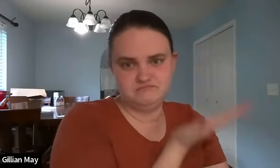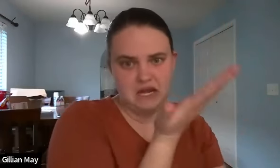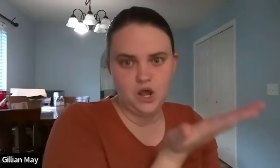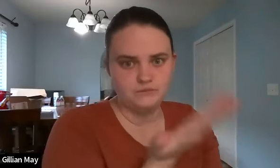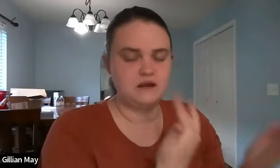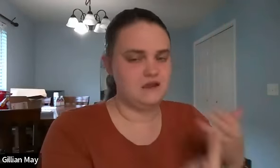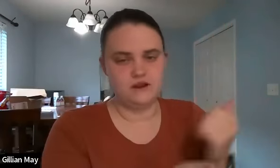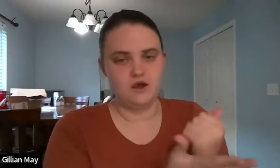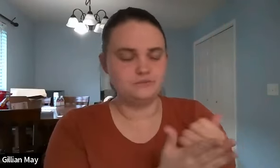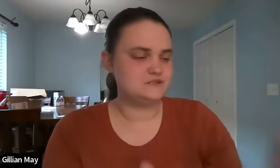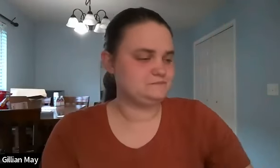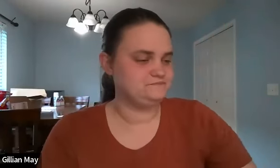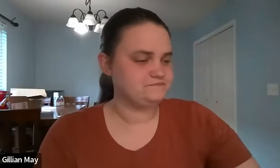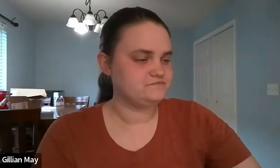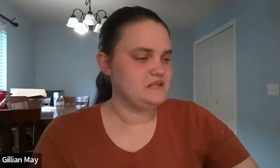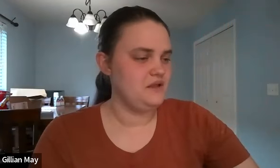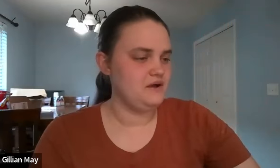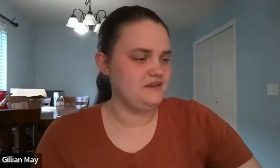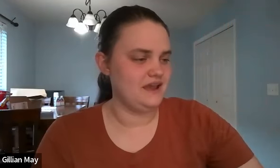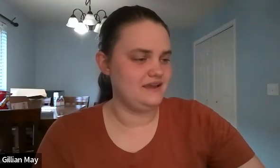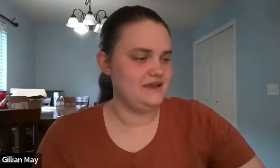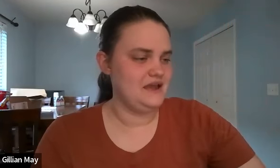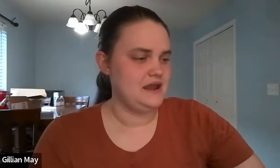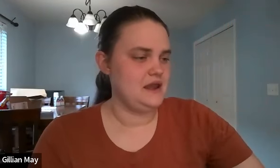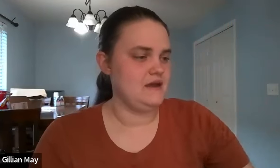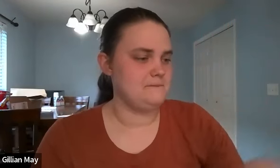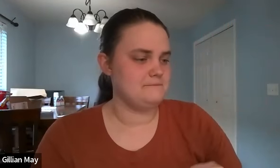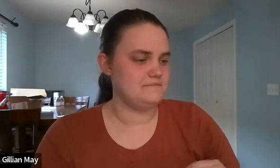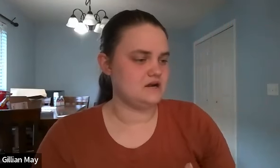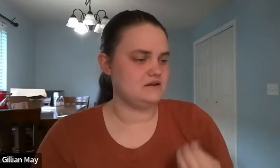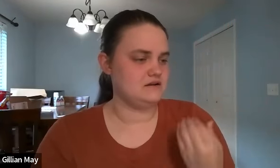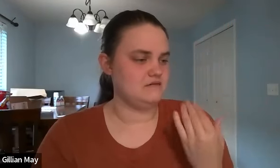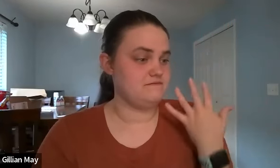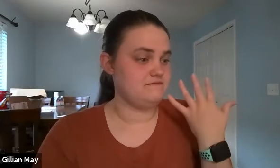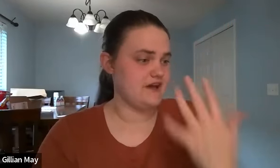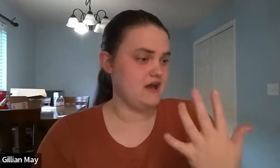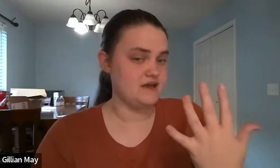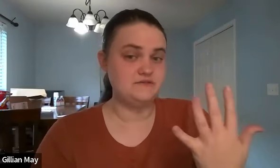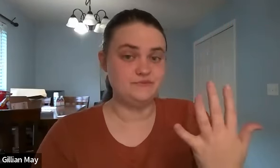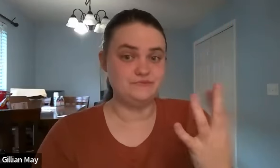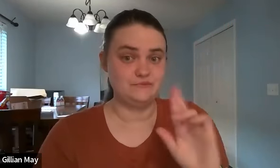it helps, whatever helps. Okay. Number five.